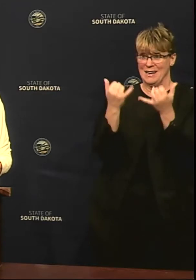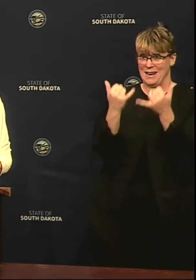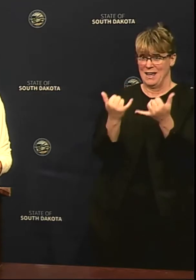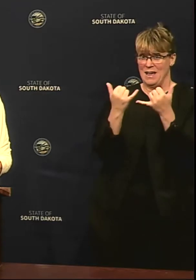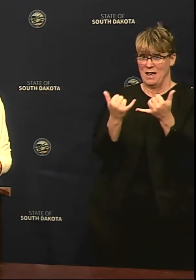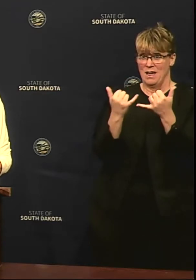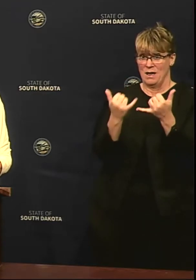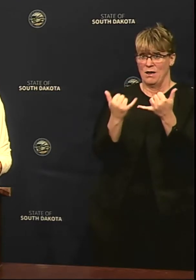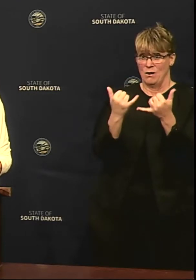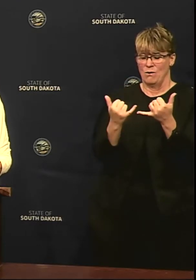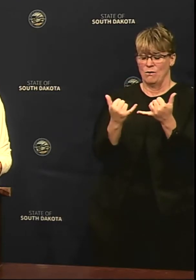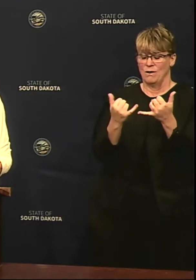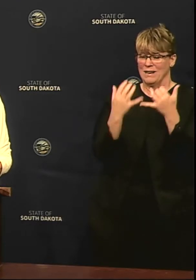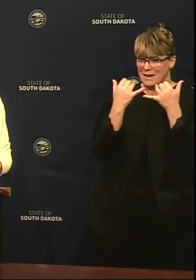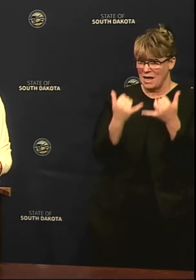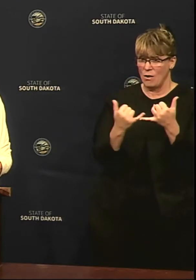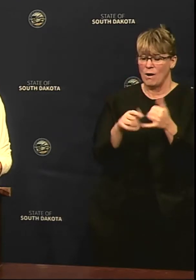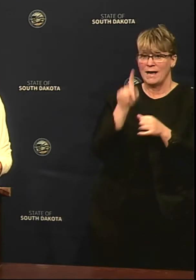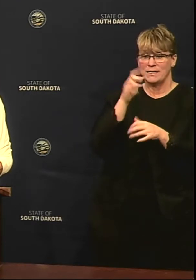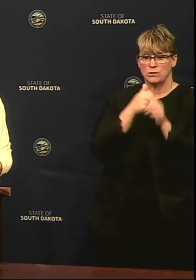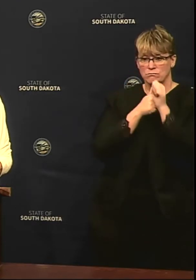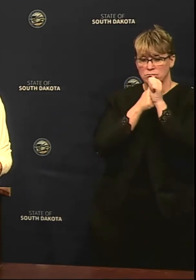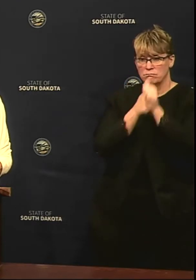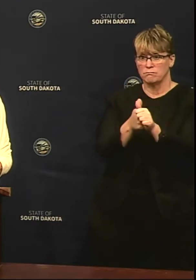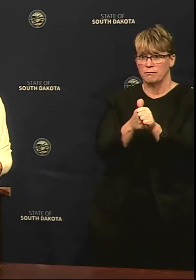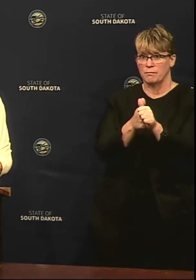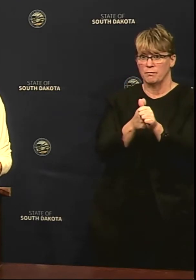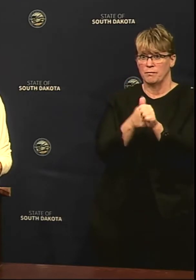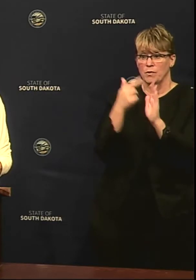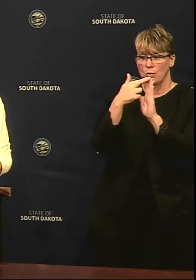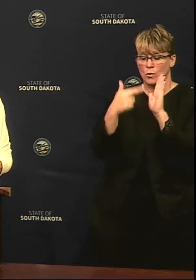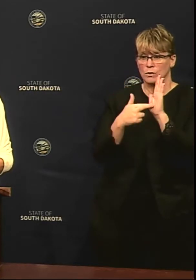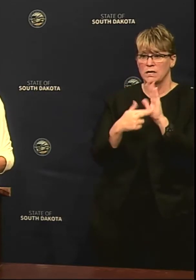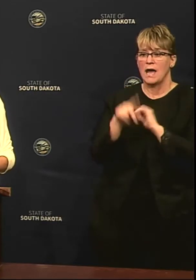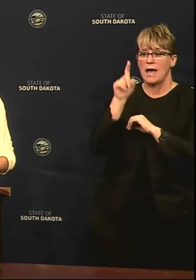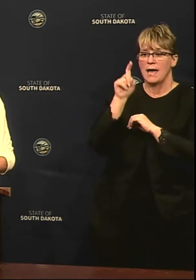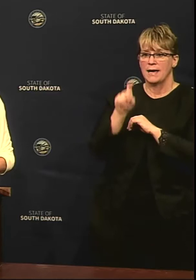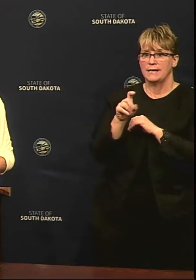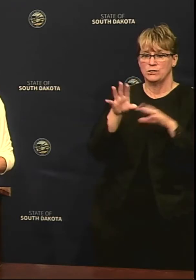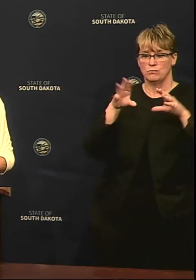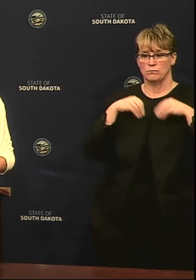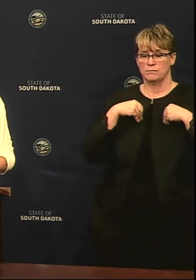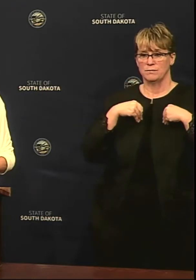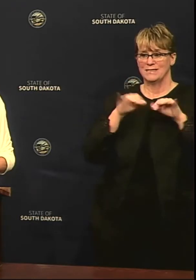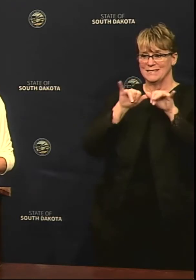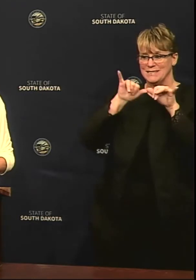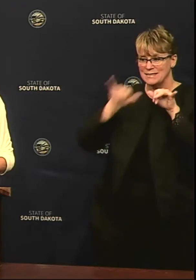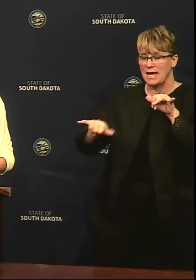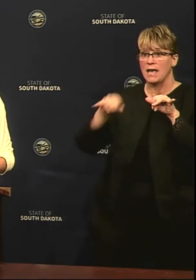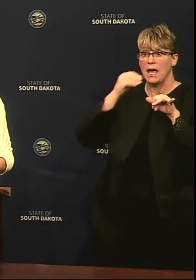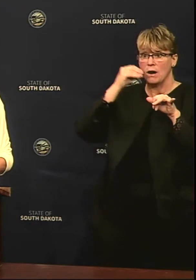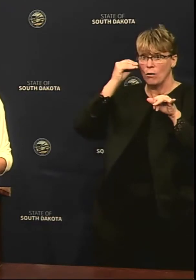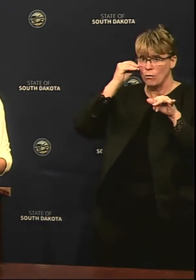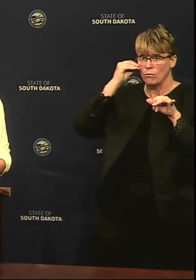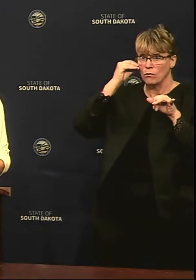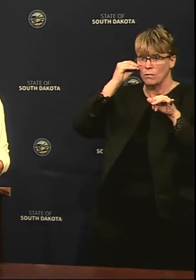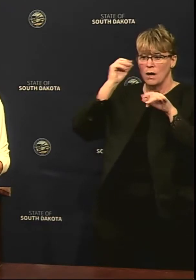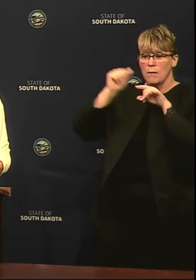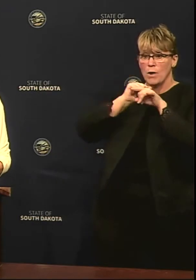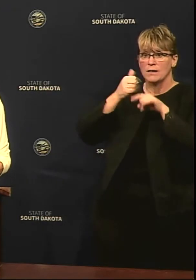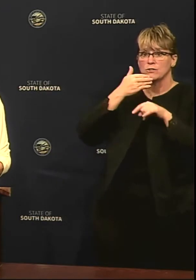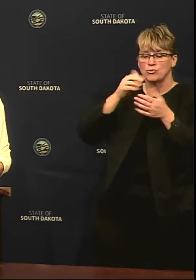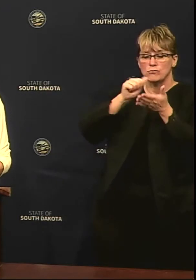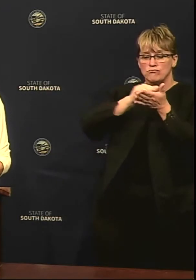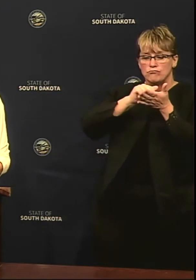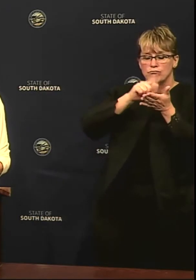ever, I need you to adhere to the guidance that you've put out. I need you to stay home. I need you to practice good hygiene. I